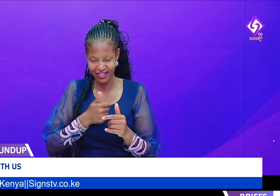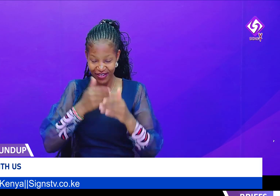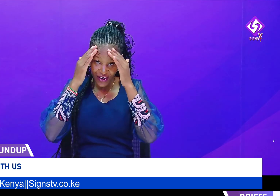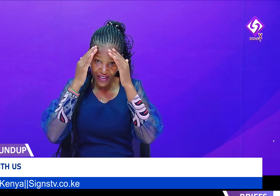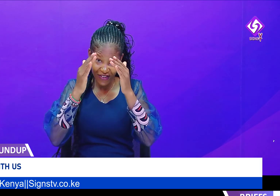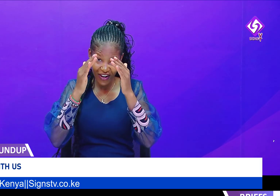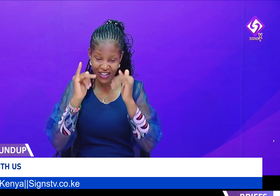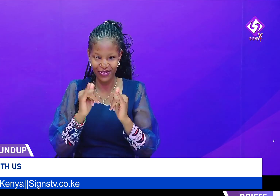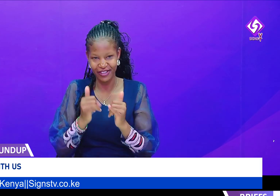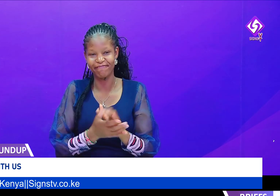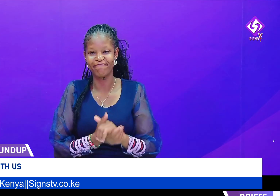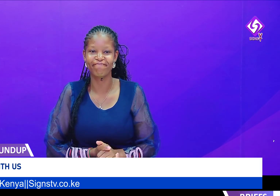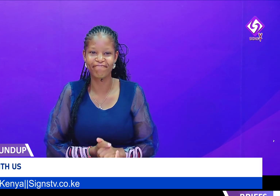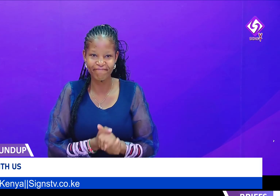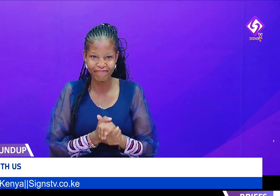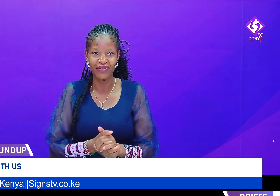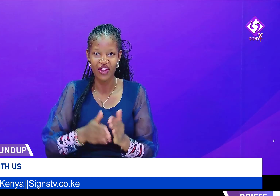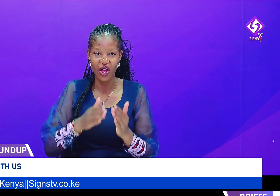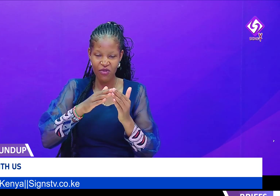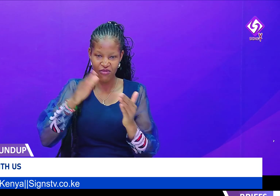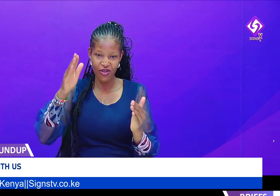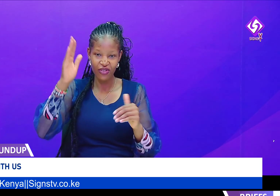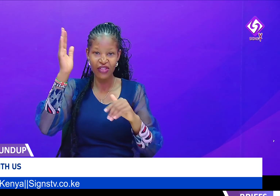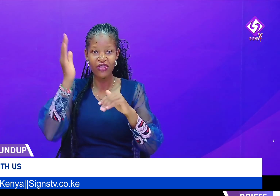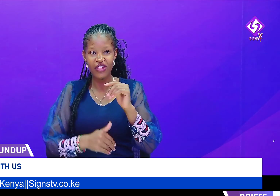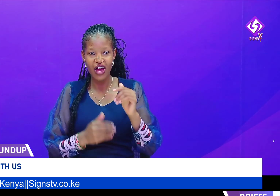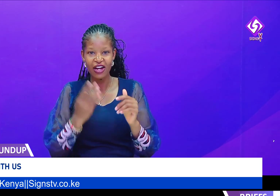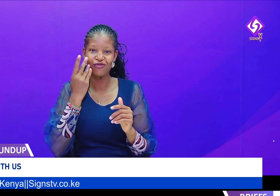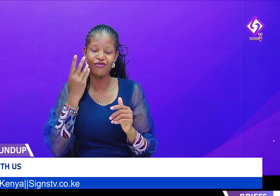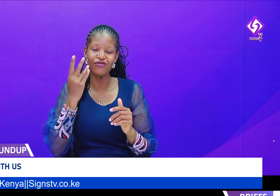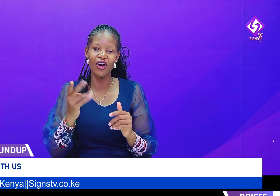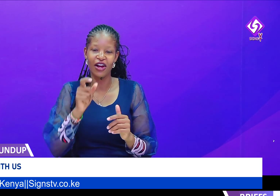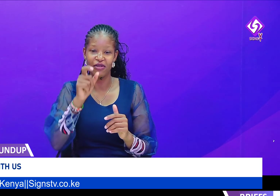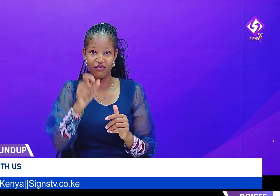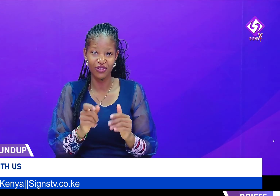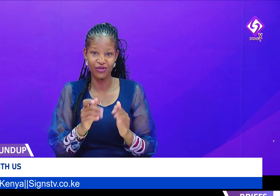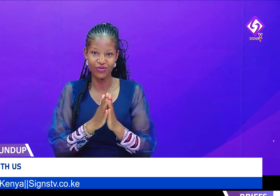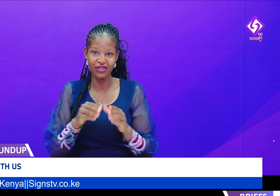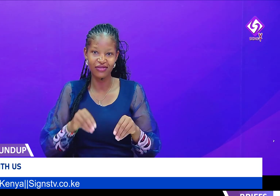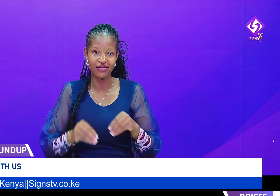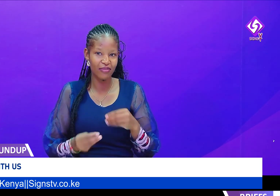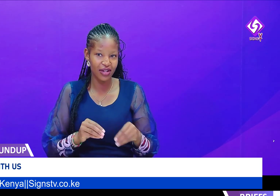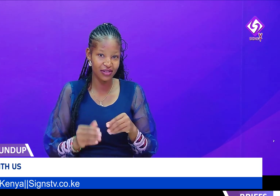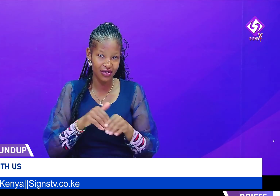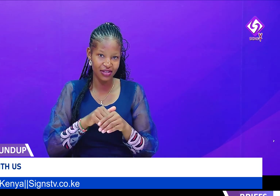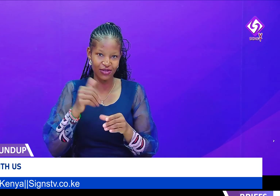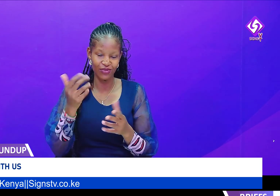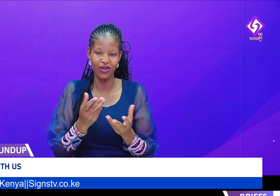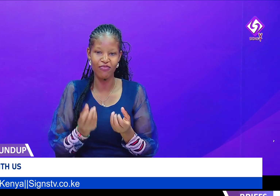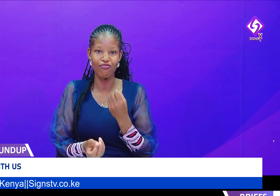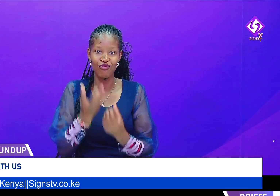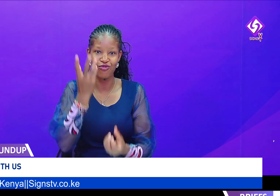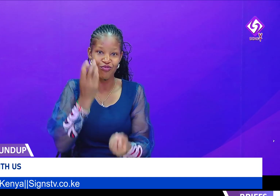the voicing is Wanjangede. On to our first news item. More than 400 persons with disabilities